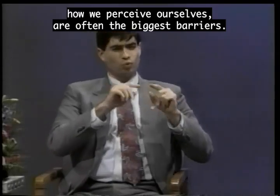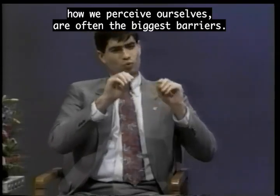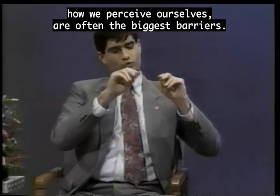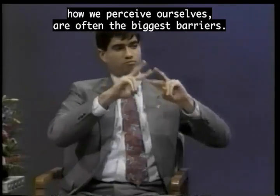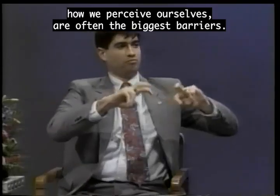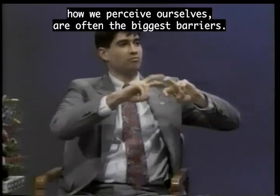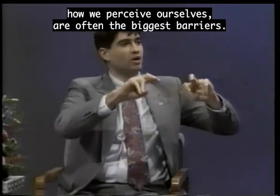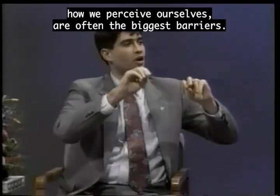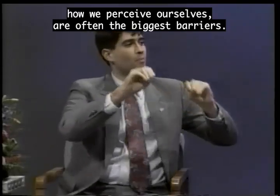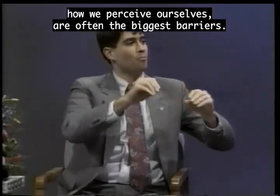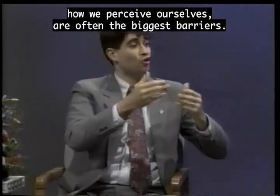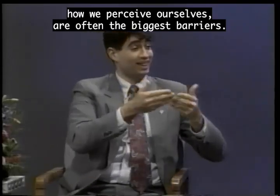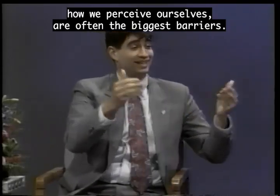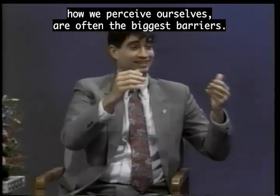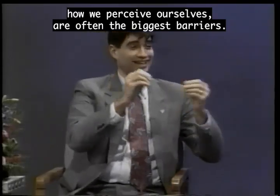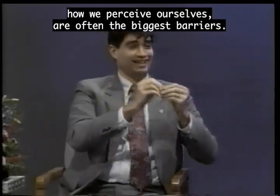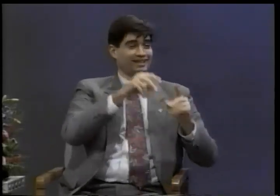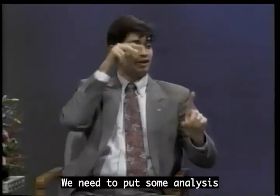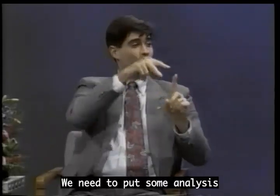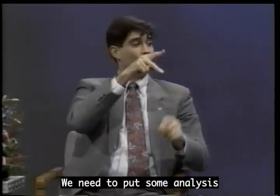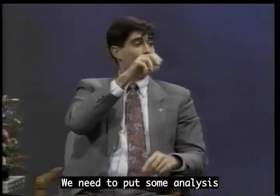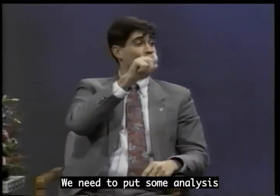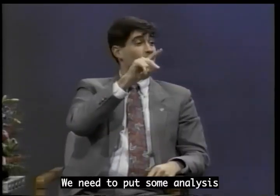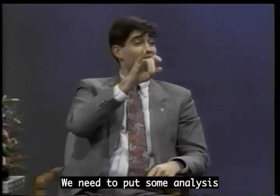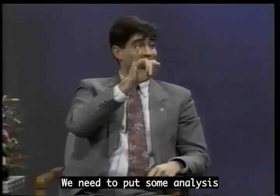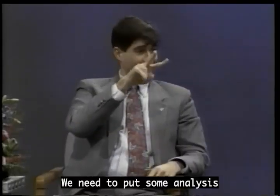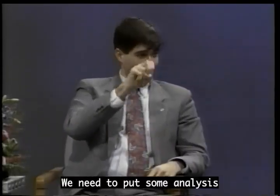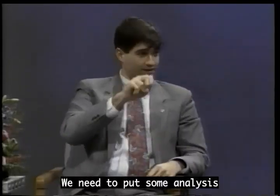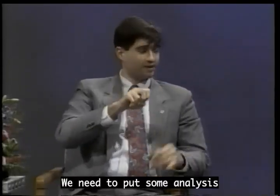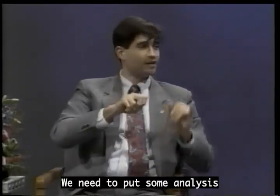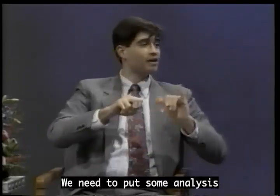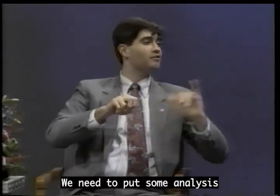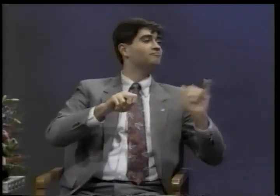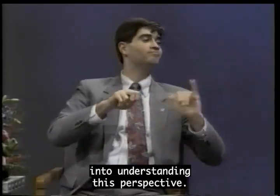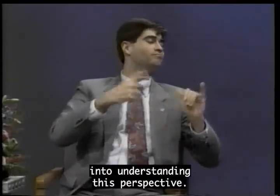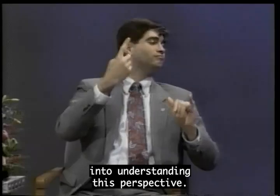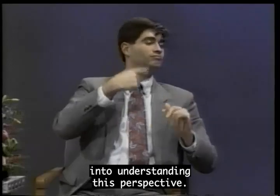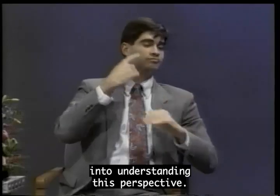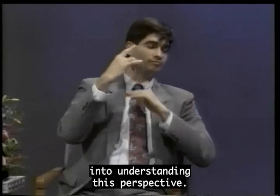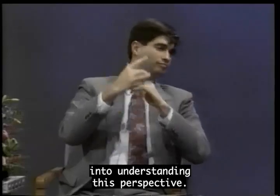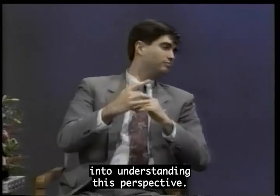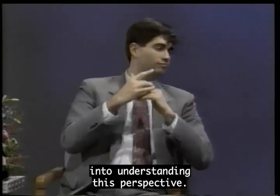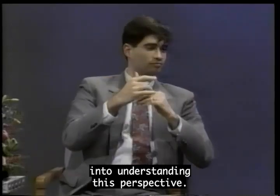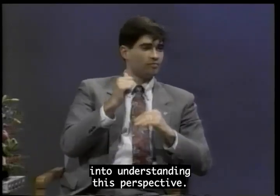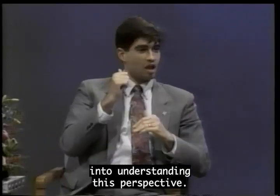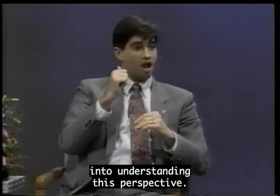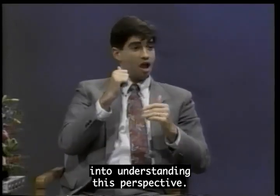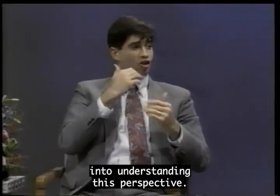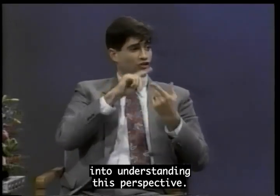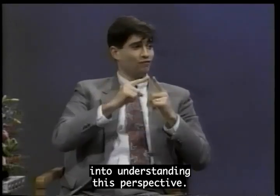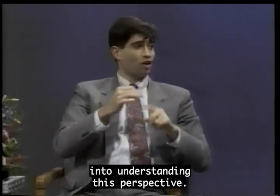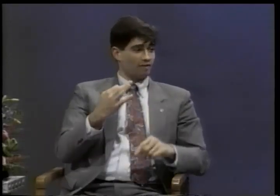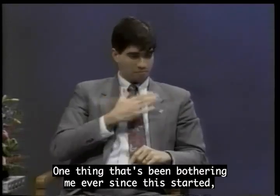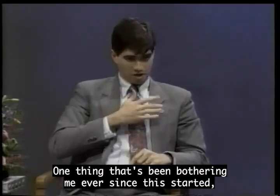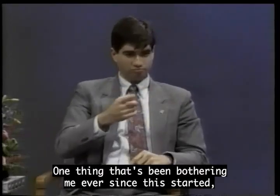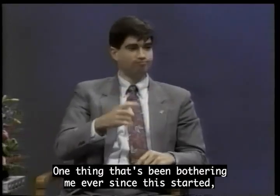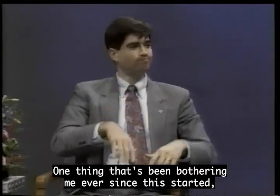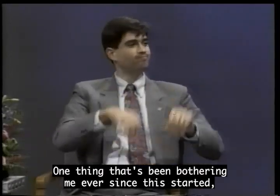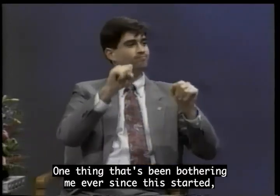biggest barriers. We need to put some analysis into understanding this perspective. One thing that's been bothering me ever since